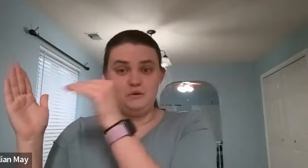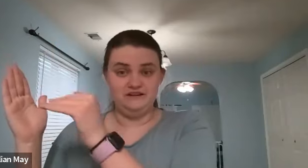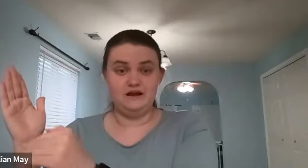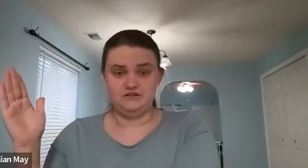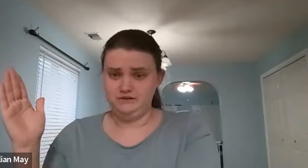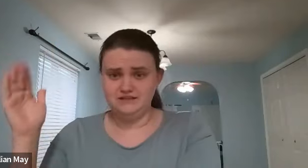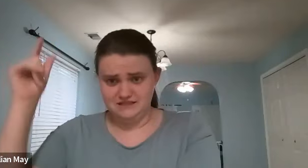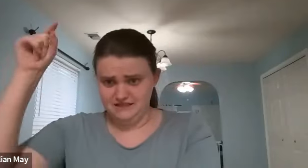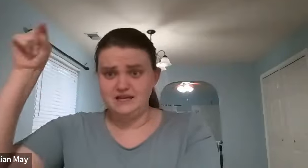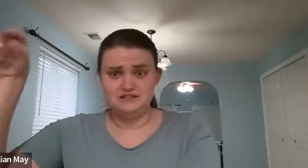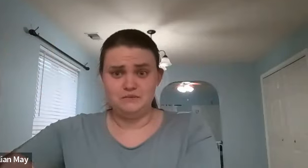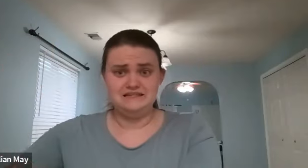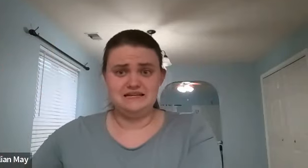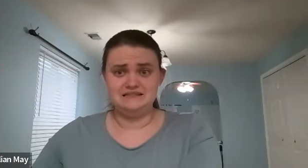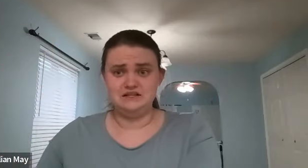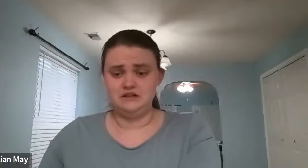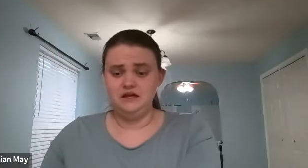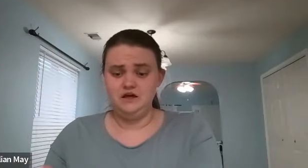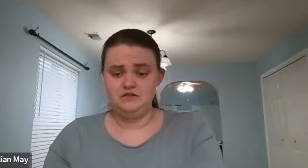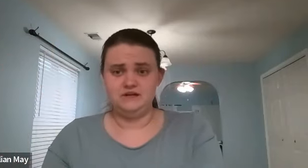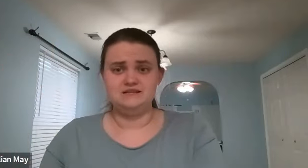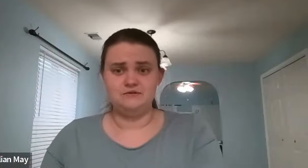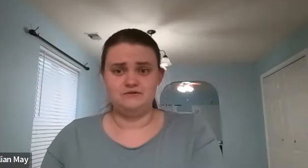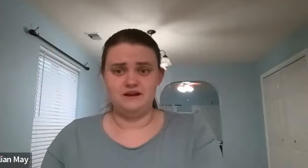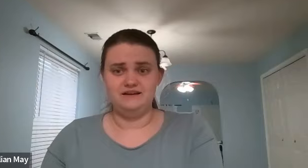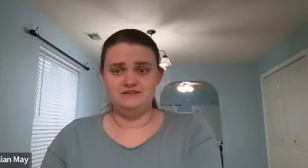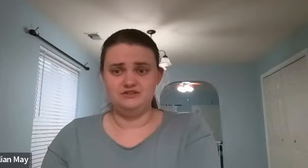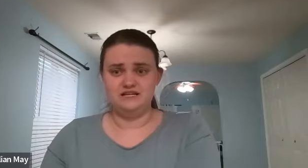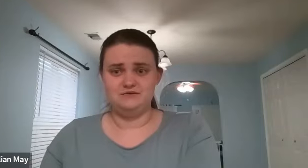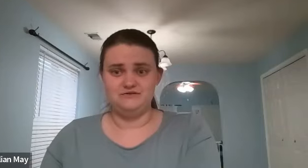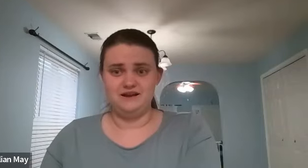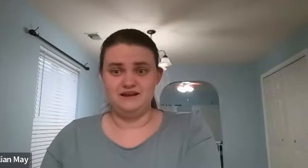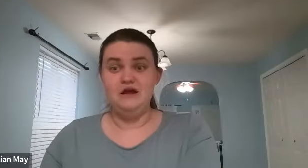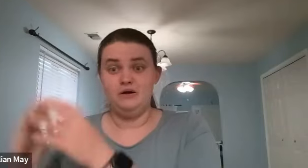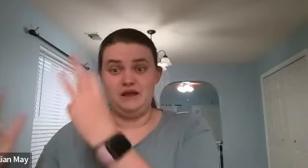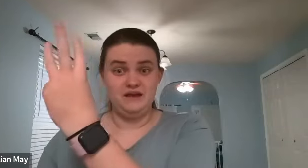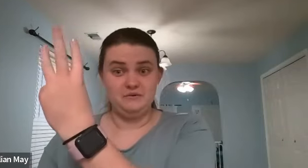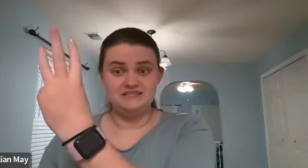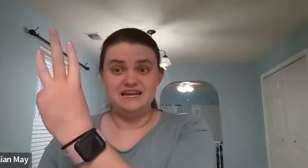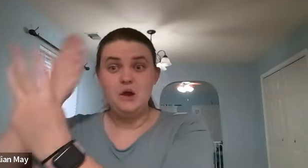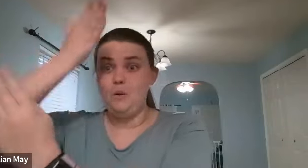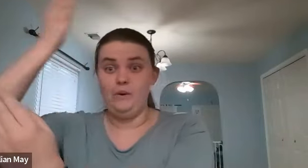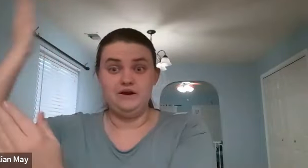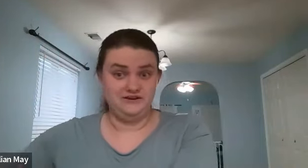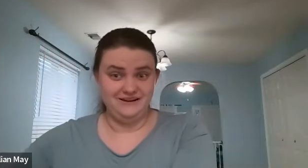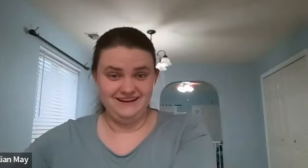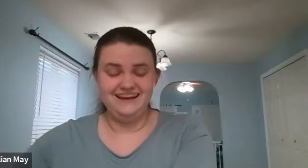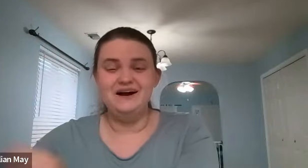going down doing this. Yes, no, my day is literally 3 days before Friday, 2 days before Friday. Okay, we hit Wednesday, we are good. And I